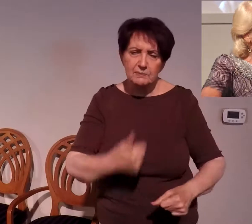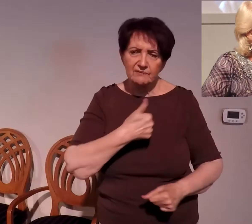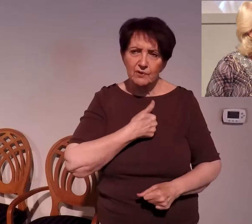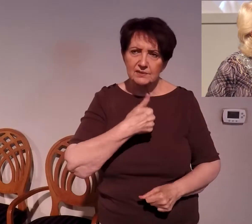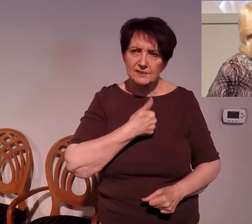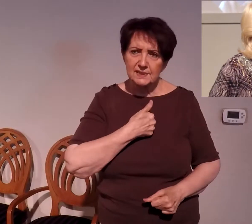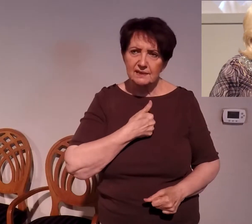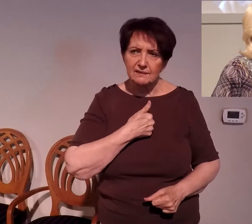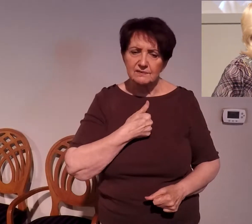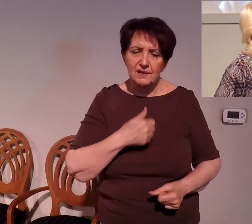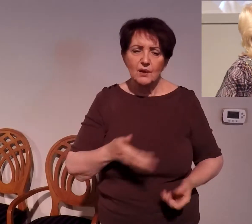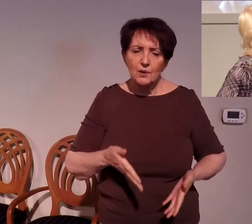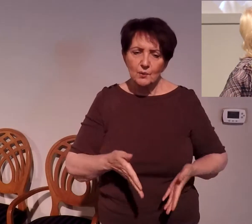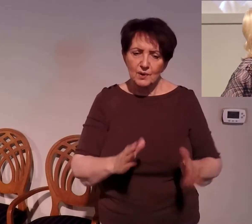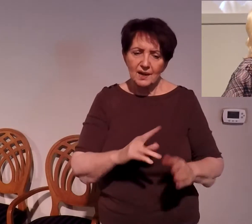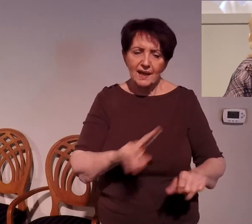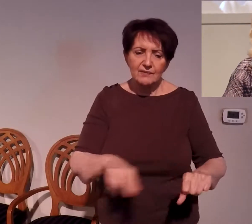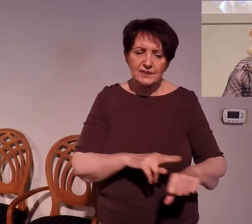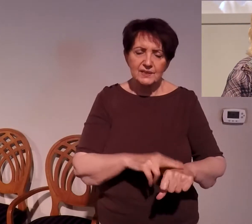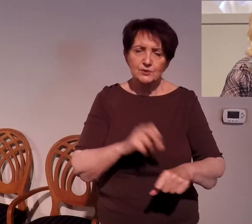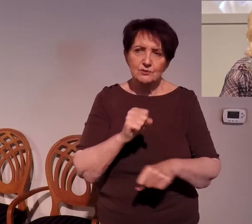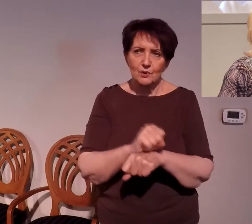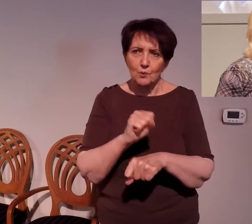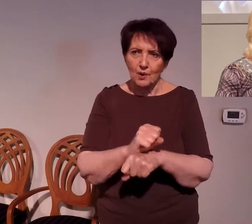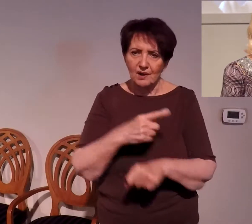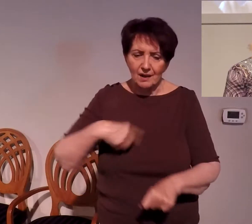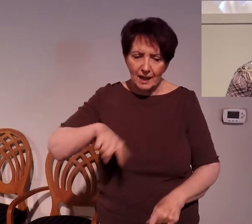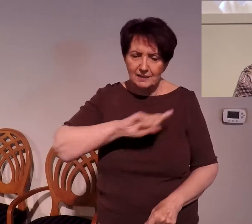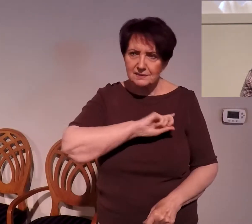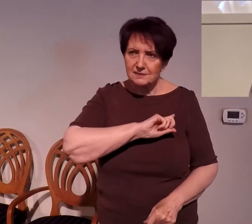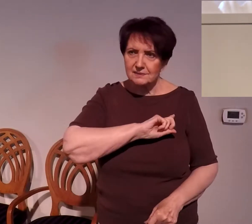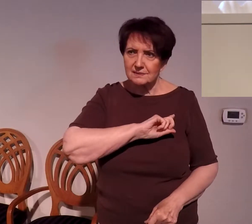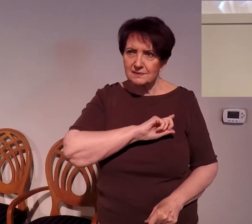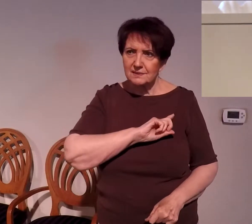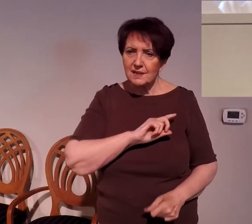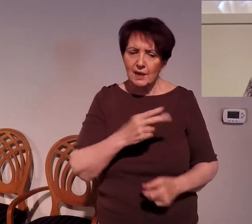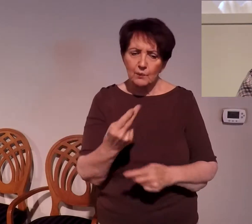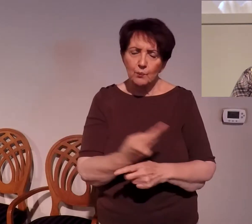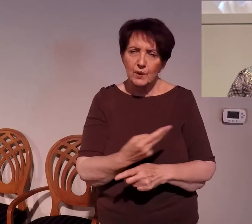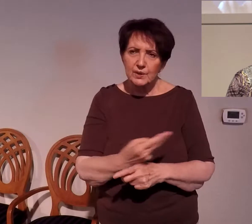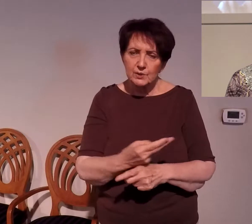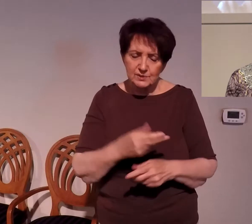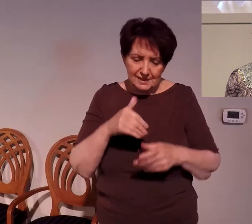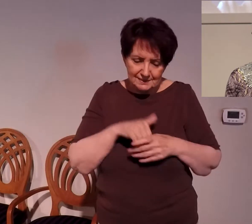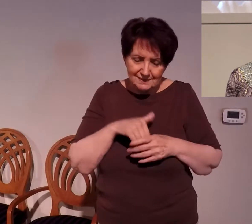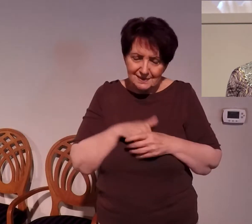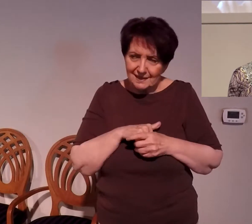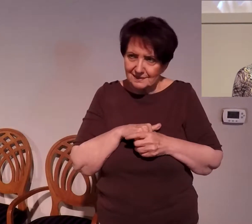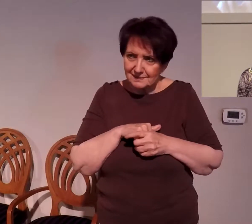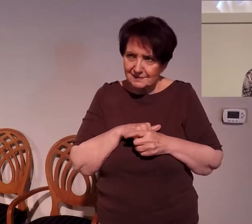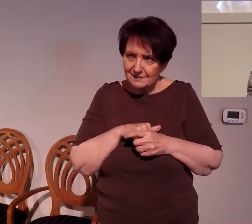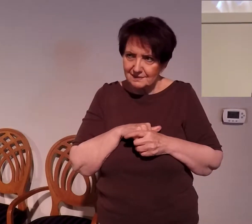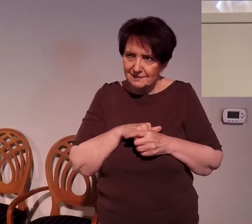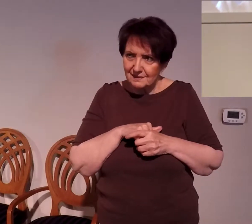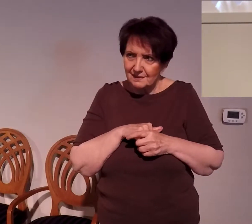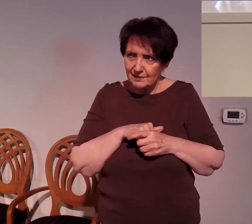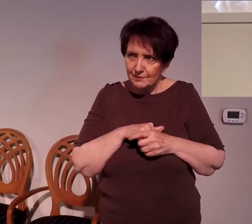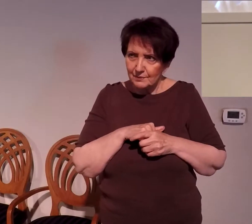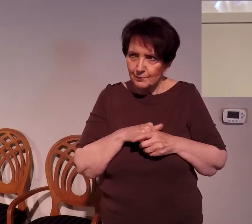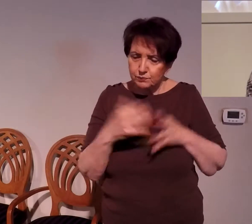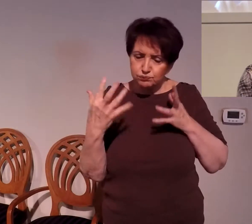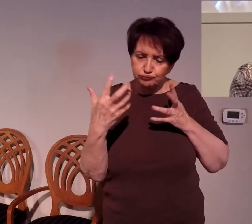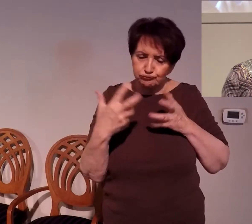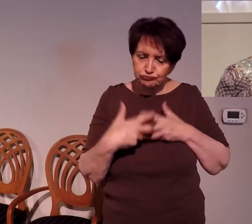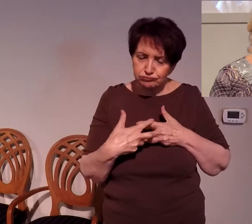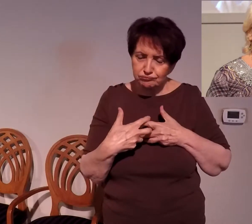ourselves. We allow that nature to work us, and we incorporate it within us. Do you see? By the power